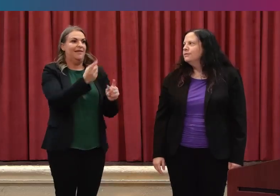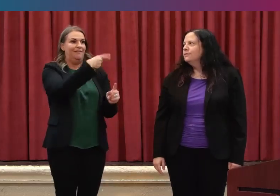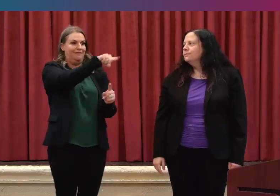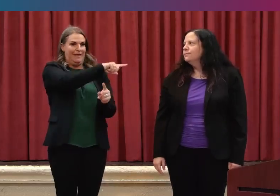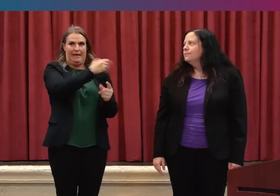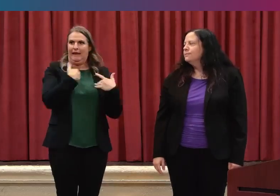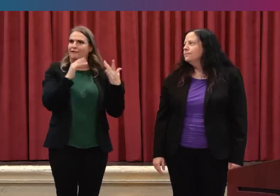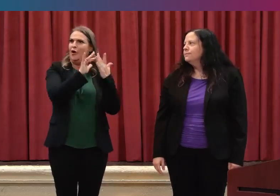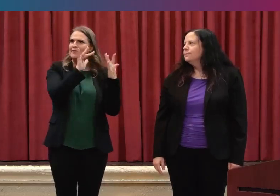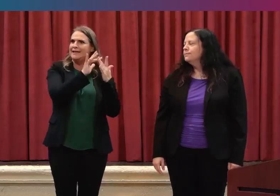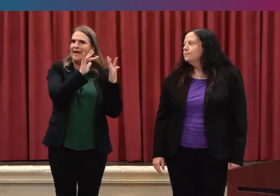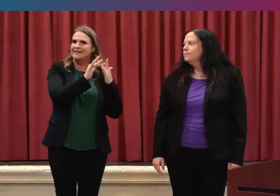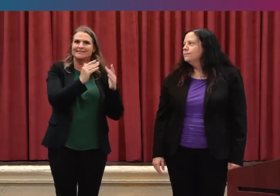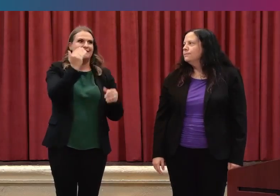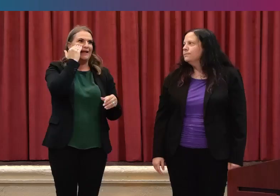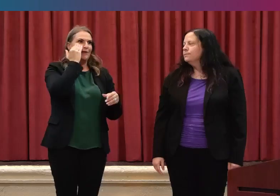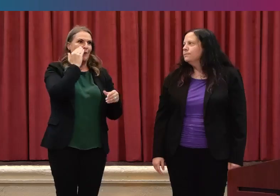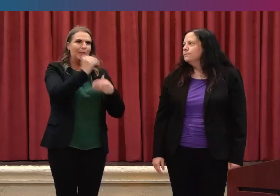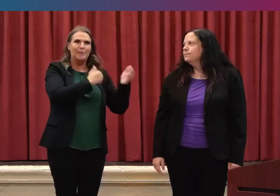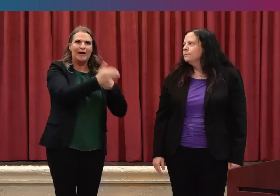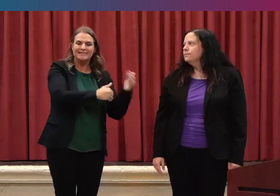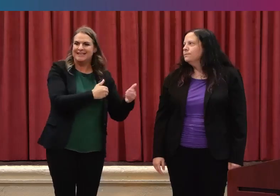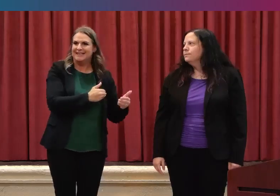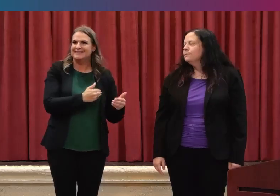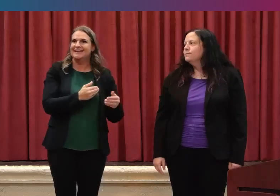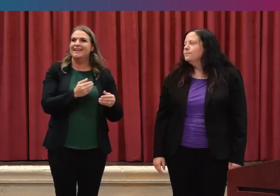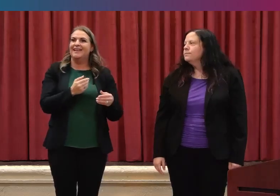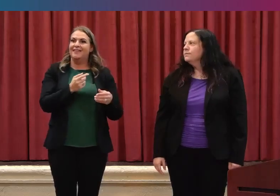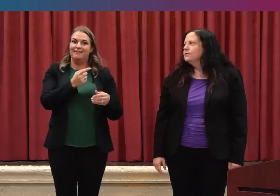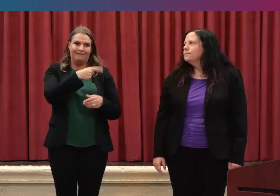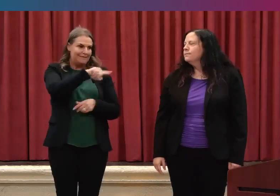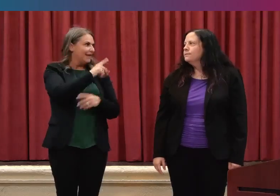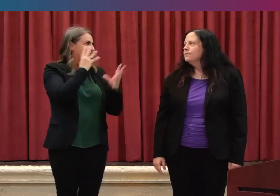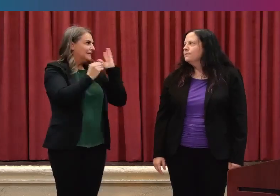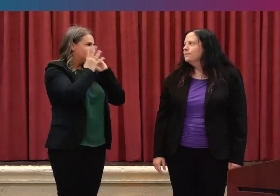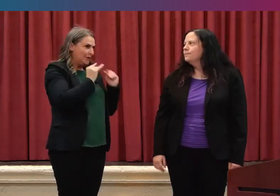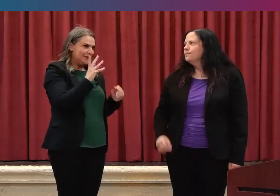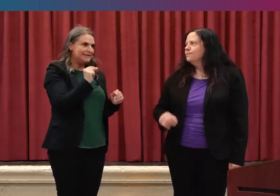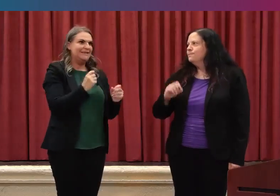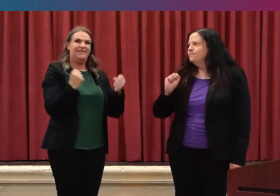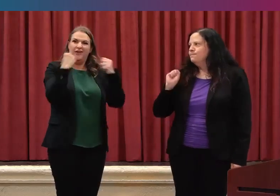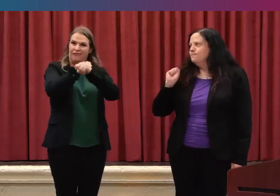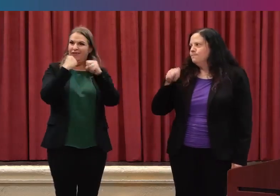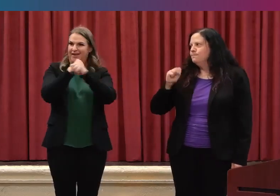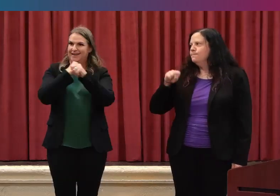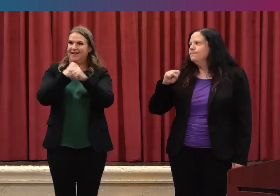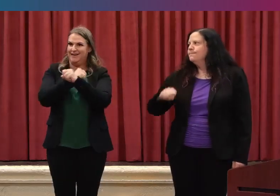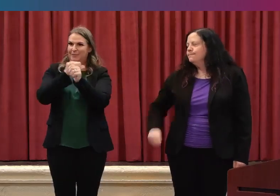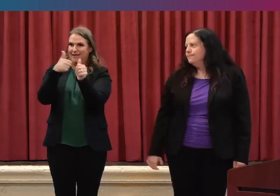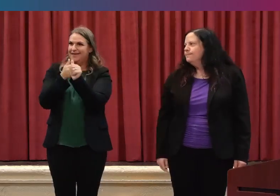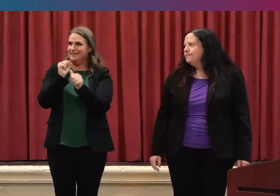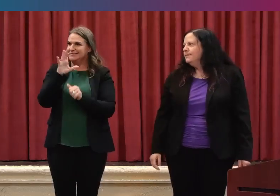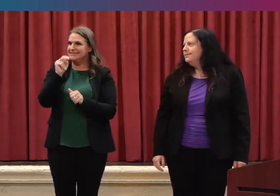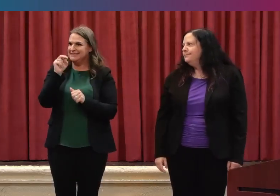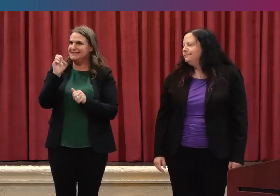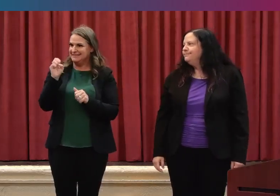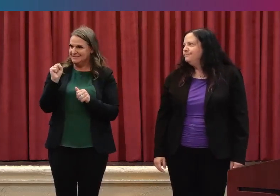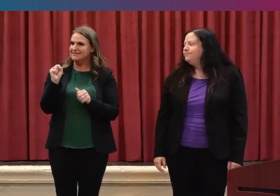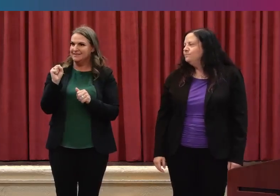process. They have contact information, they have experience, they know how to navigate the process, and they're here to